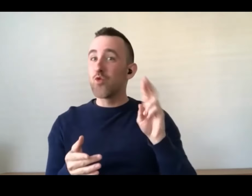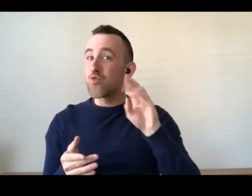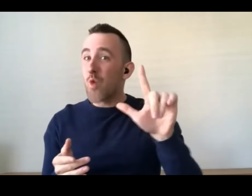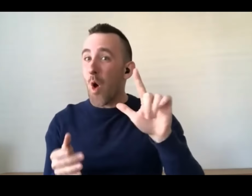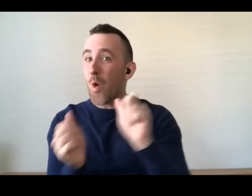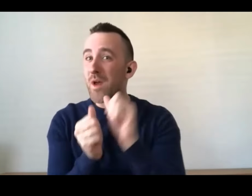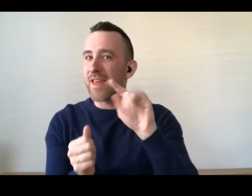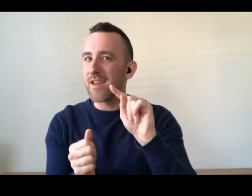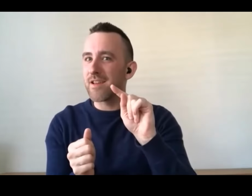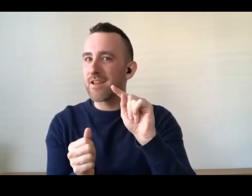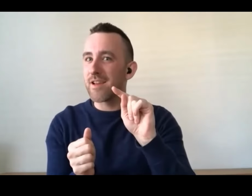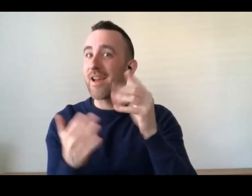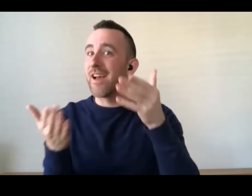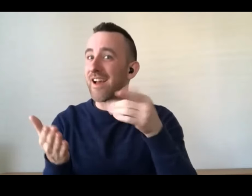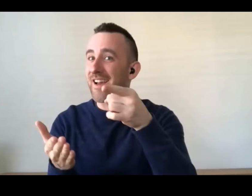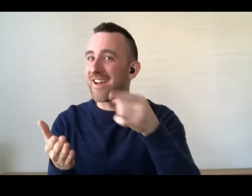And I think,